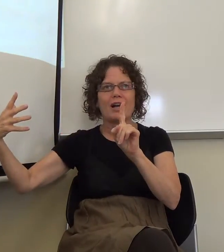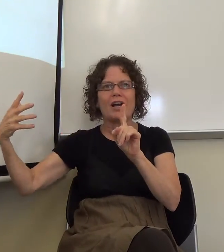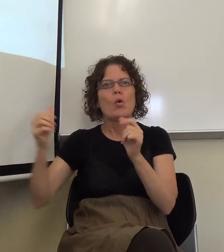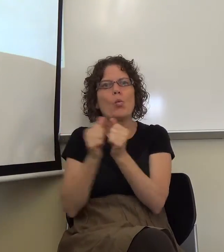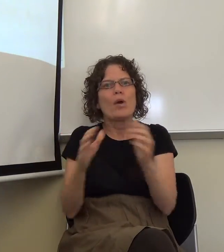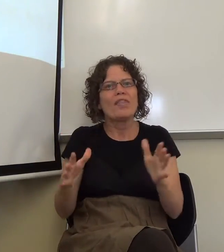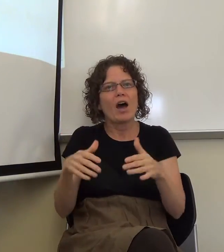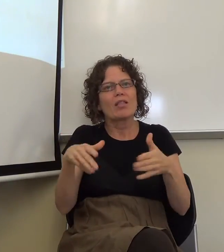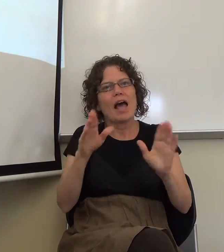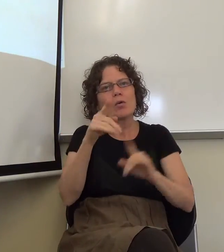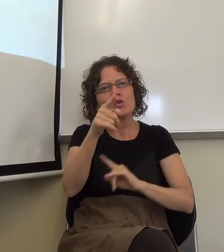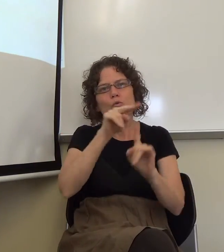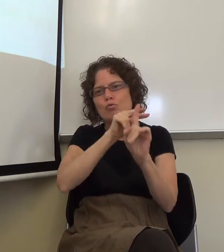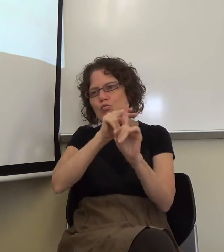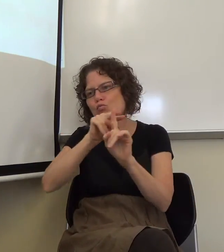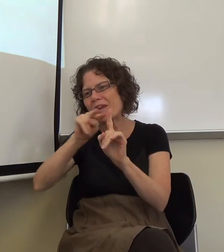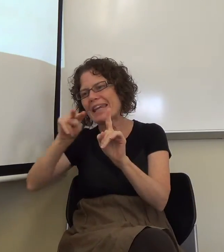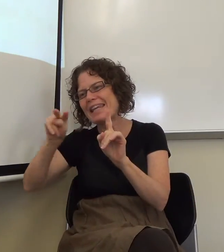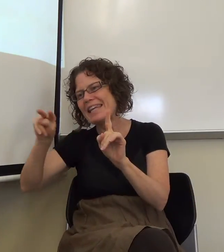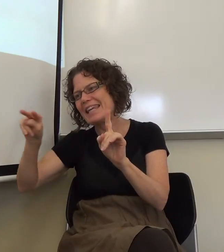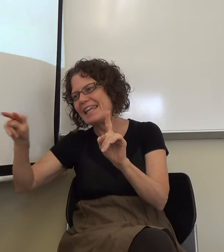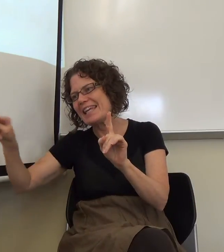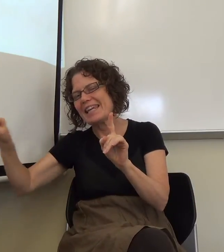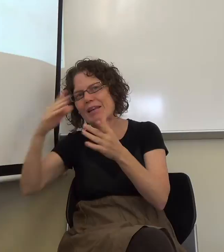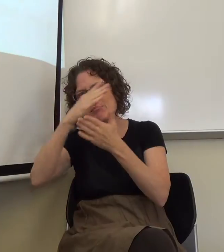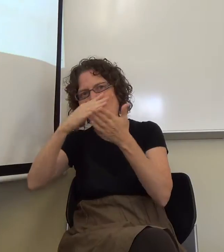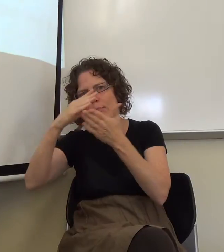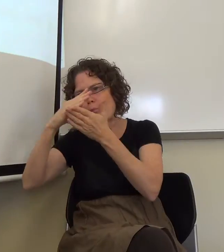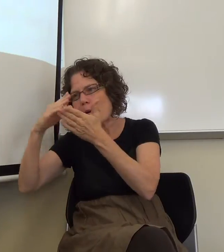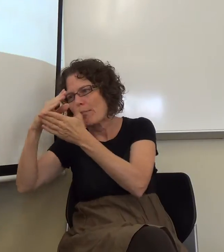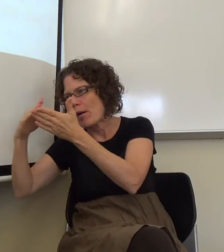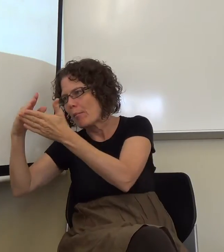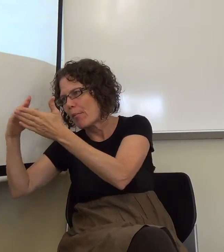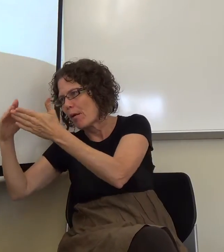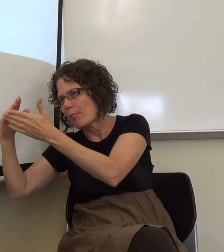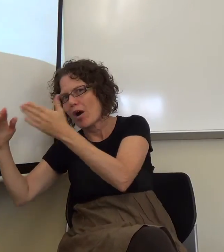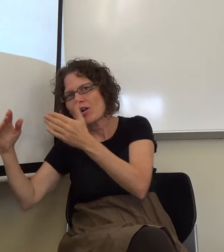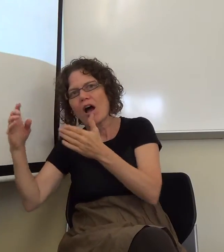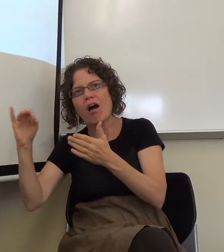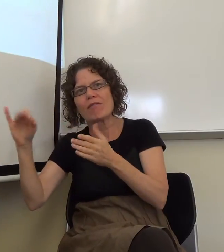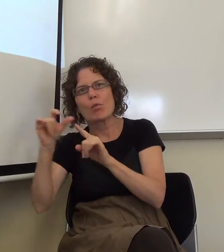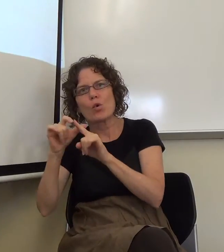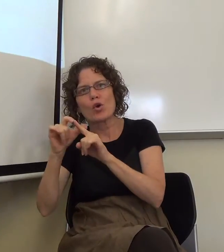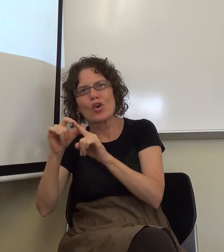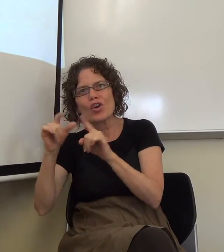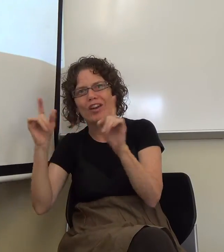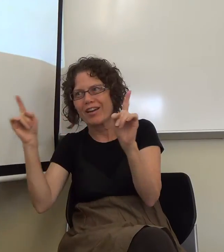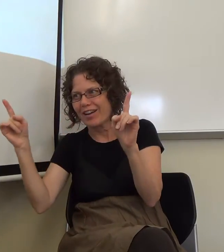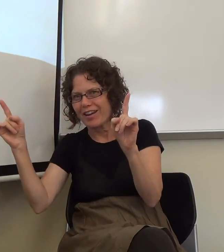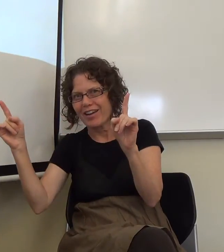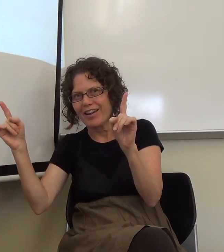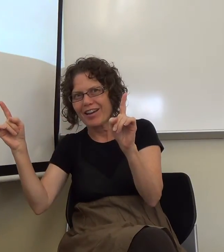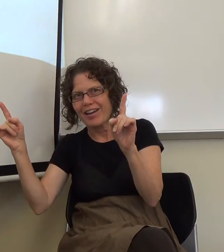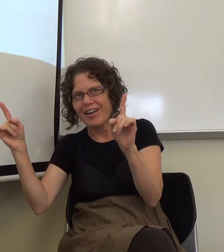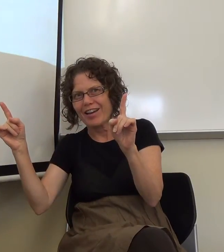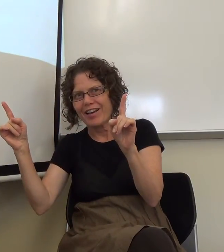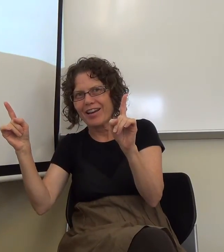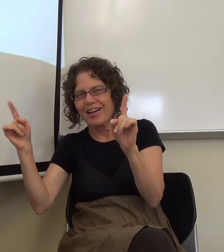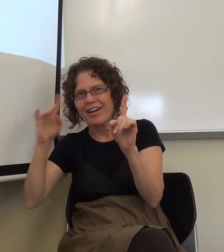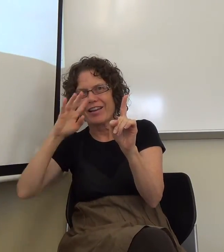really good example of what's going on when you're reading. And that's what the reading strategies is it's gonna take your brain and kind